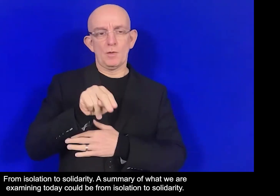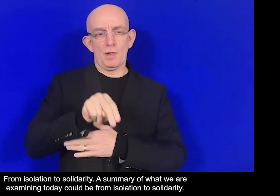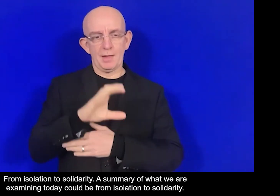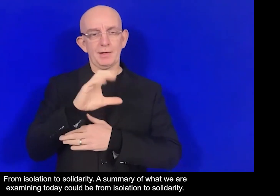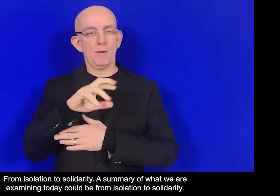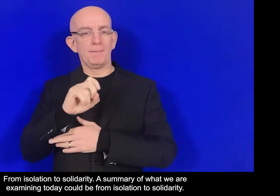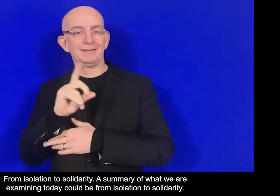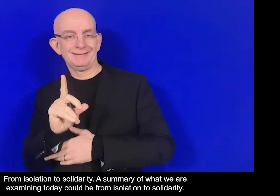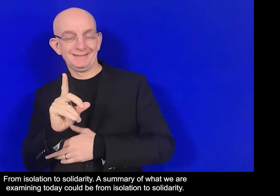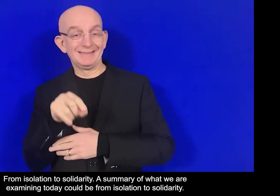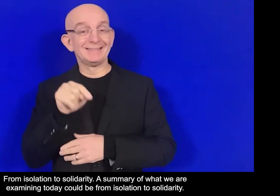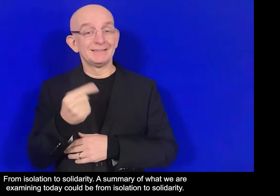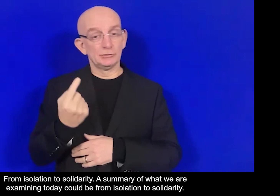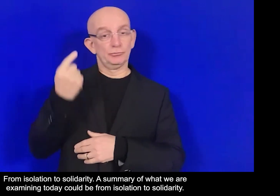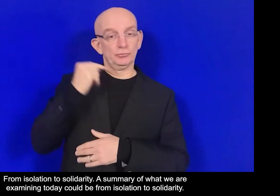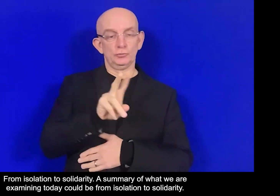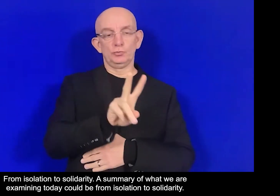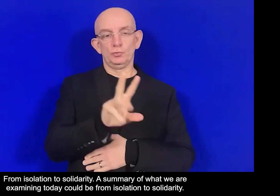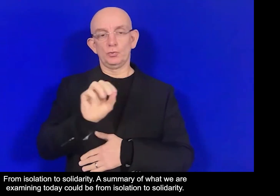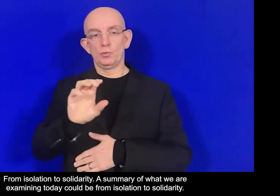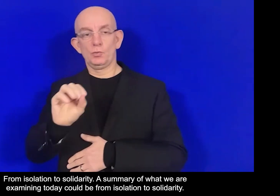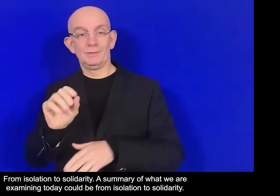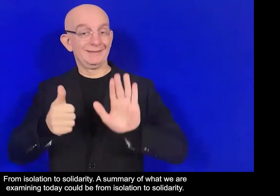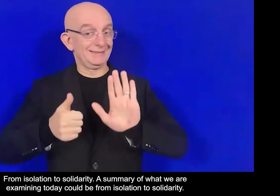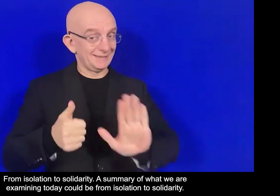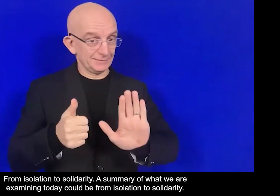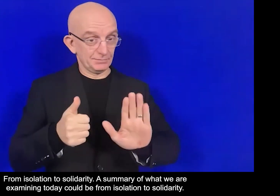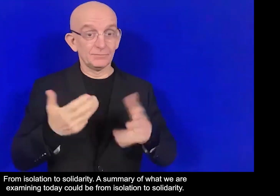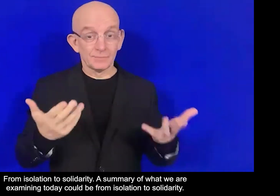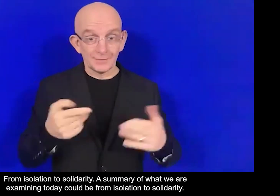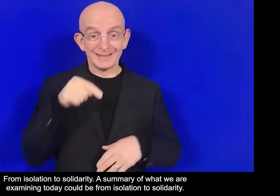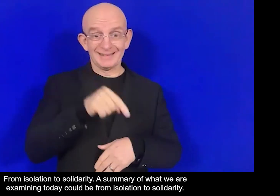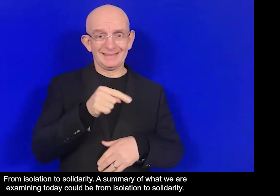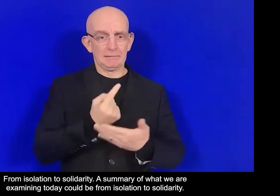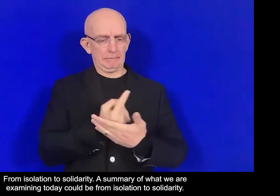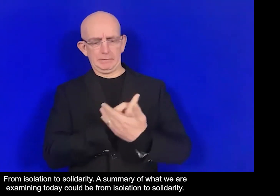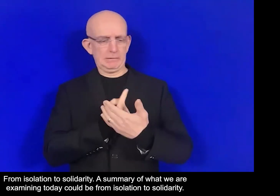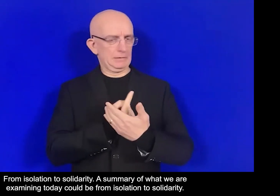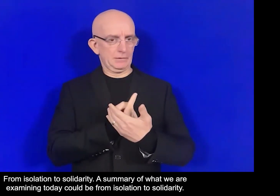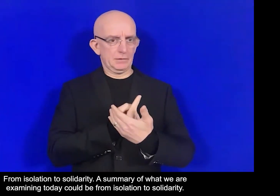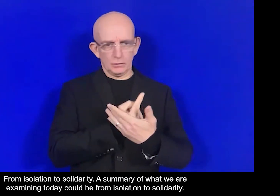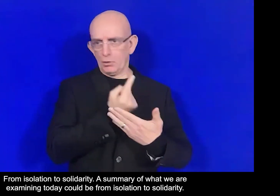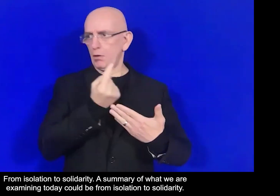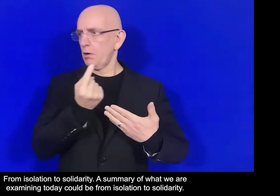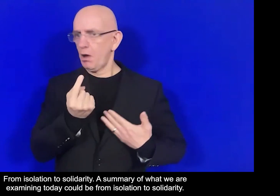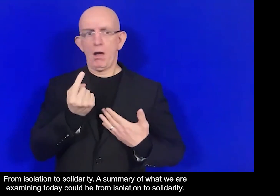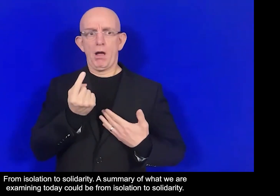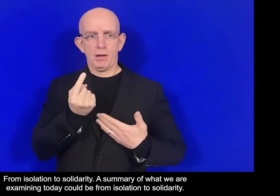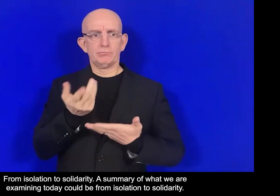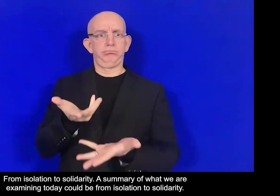solidarity. A summary of what we are examining today could be from